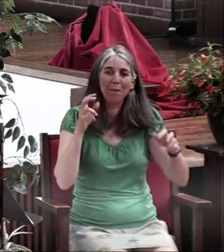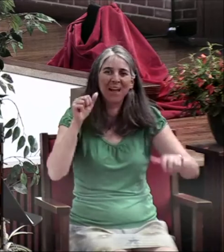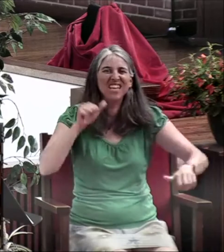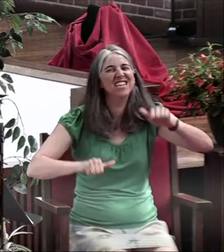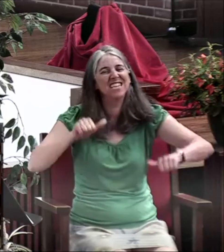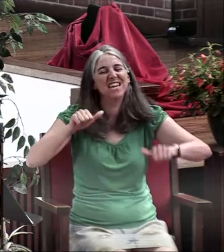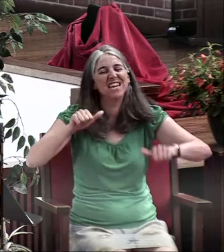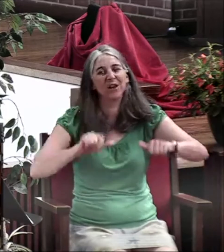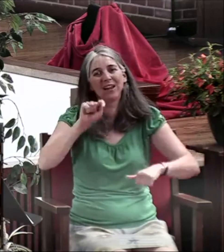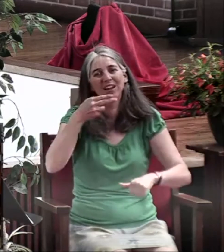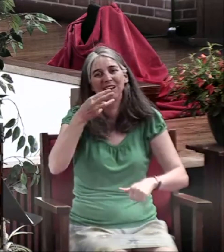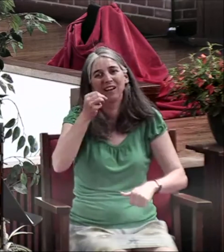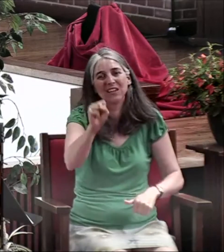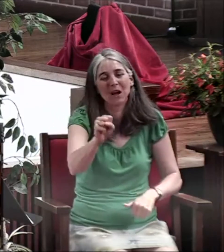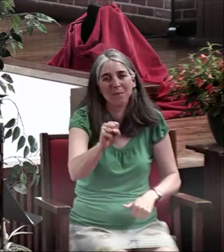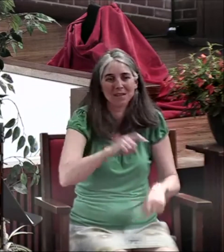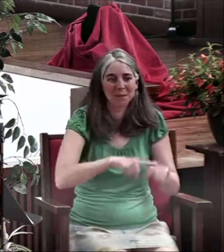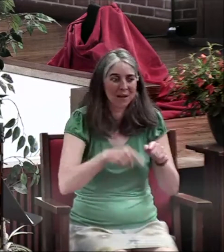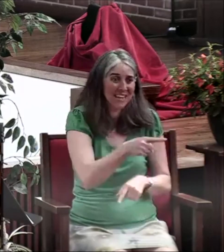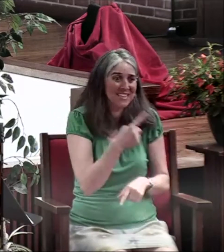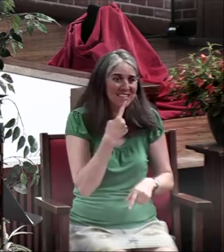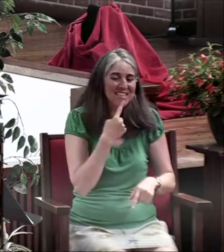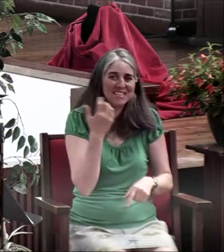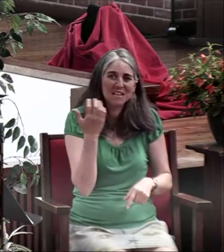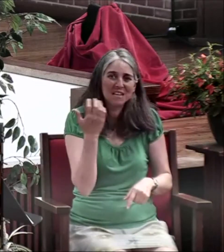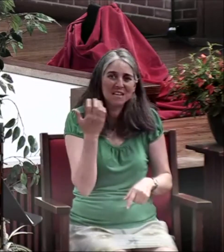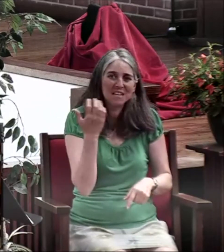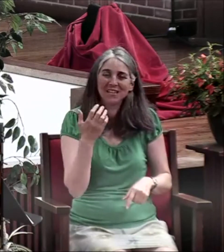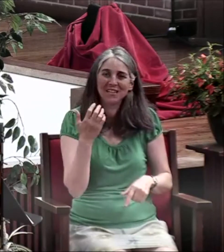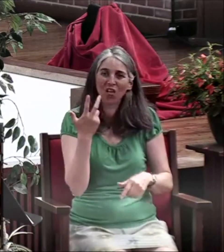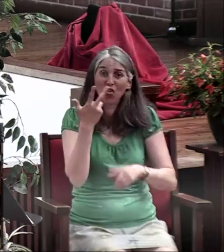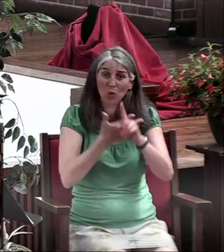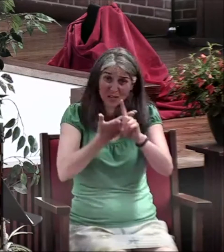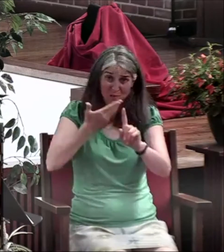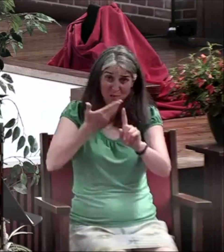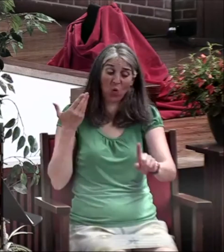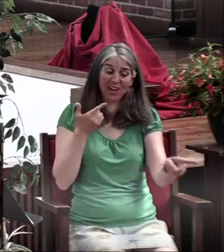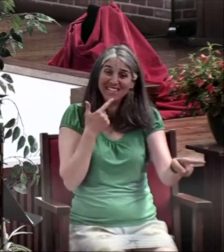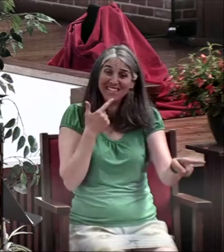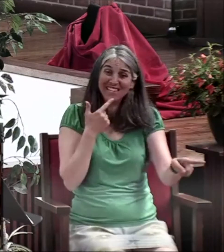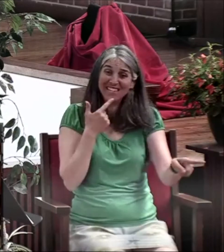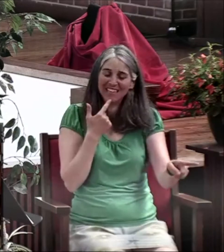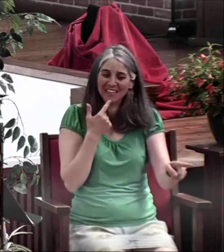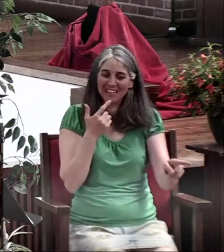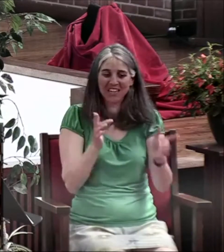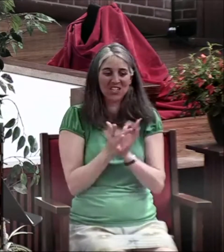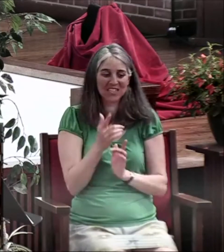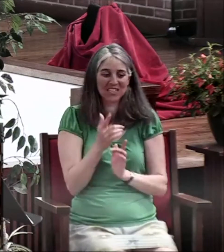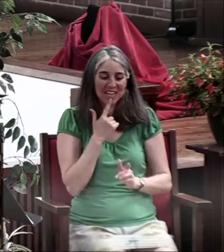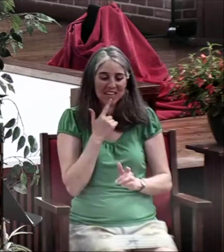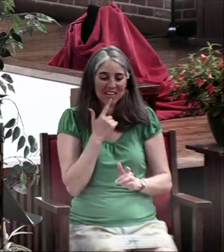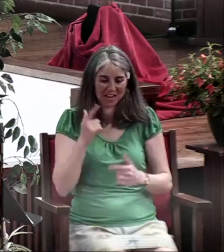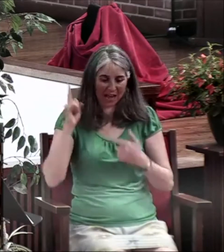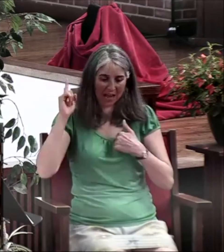amazing that Thomas said about 3 months prior to this. Jesus is hinting that he's going to be crucified, and then